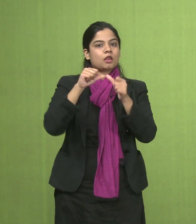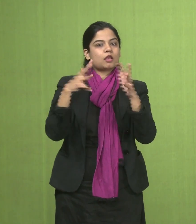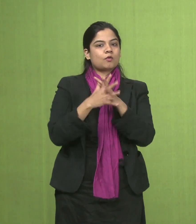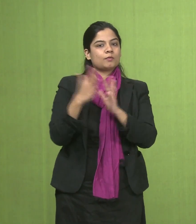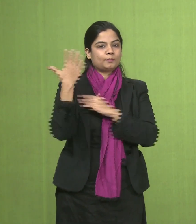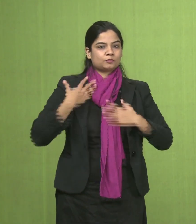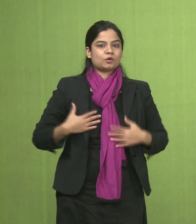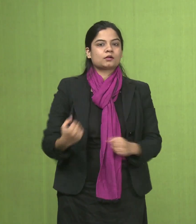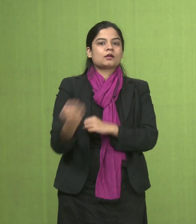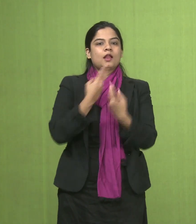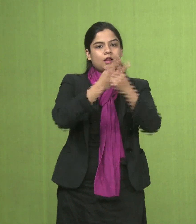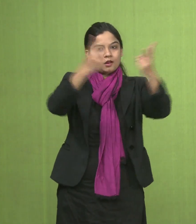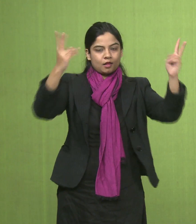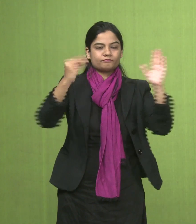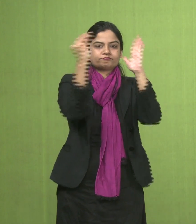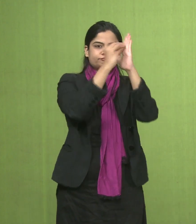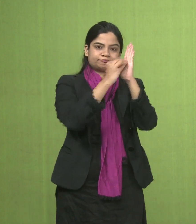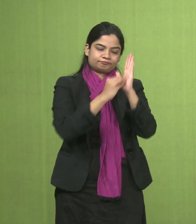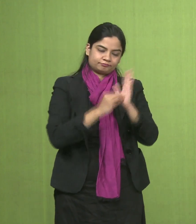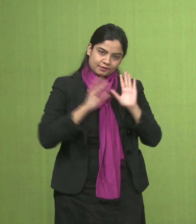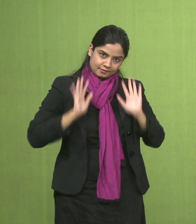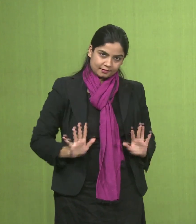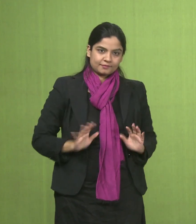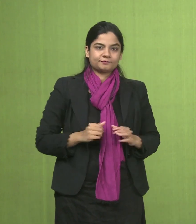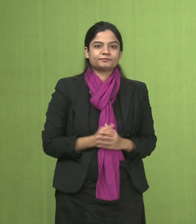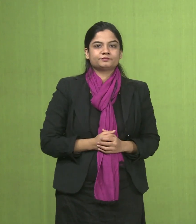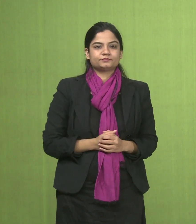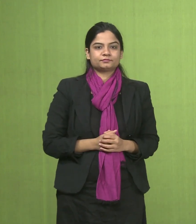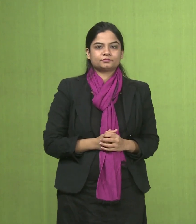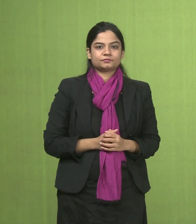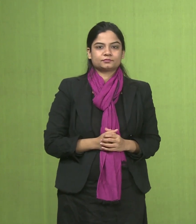Right to consumer protection. You all have the right to consumer protection and you can ask for it.